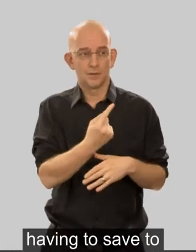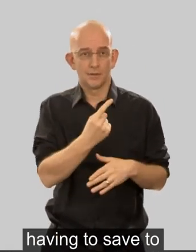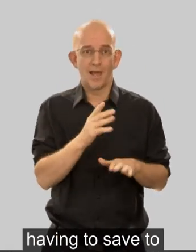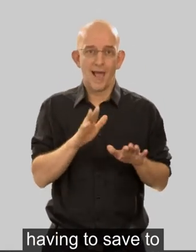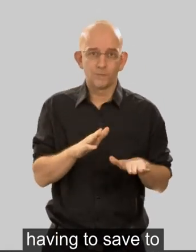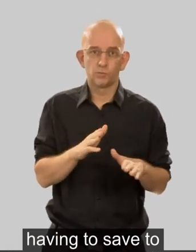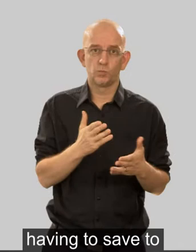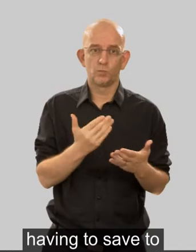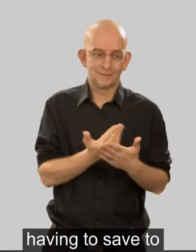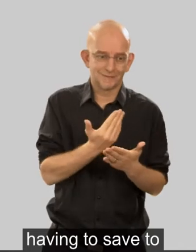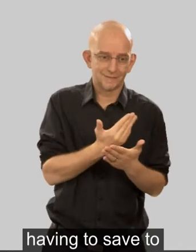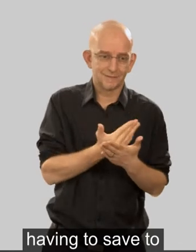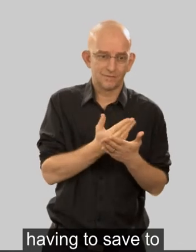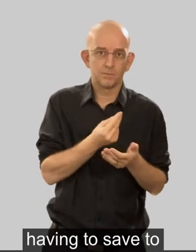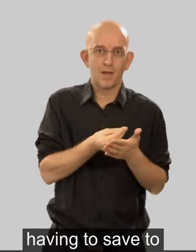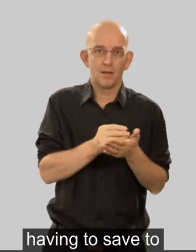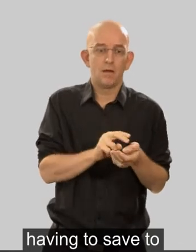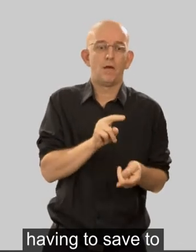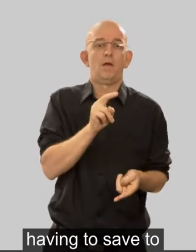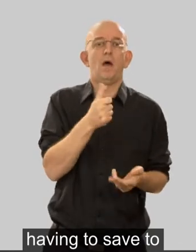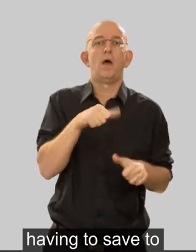having to save to purchase aids and appliances,